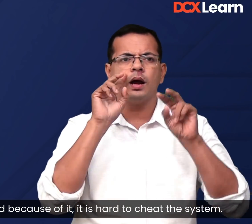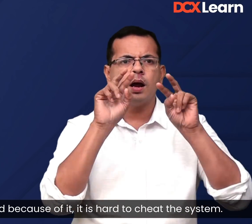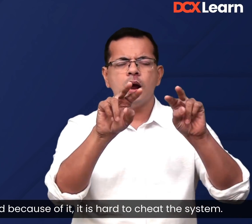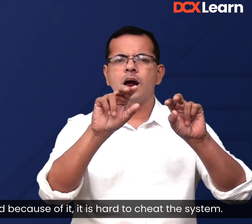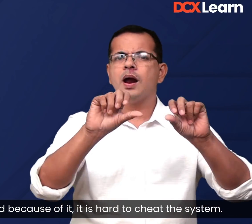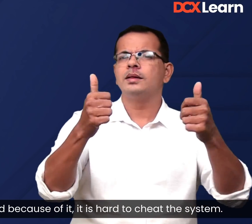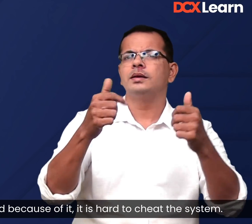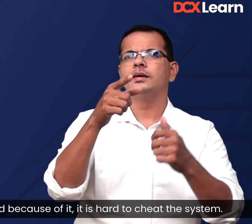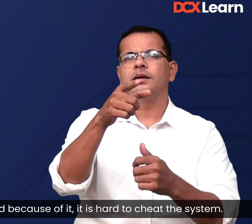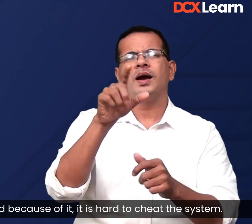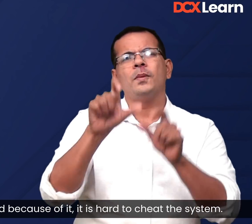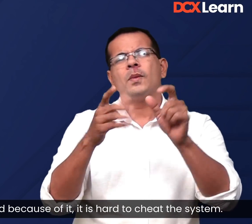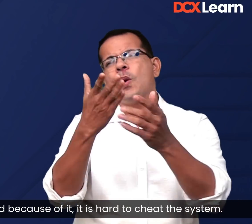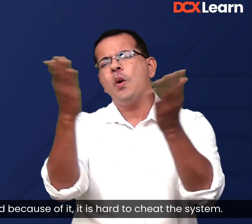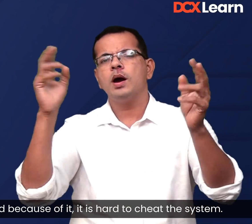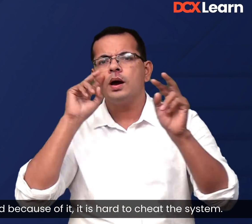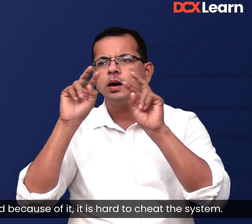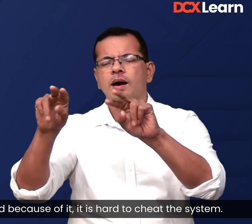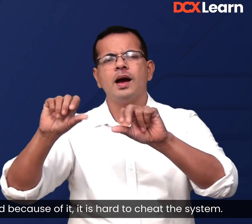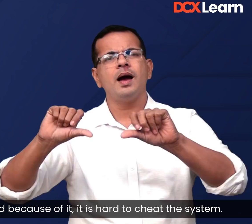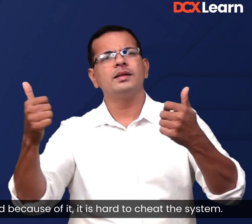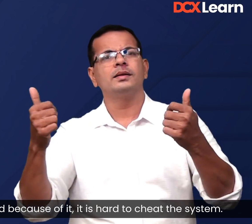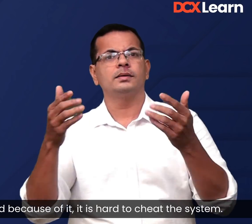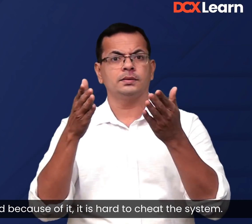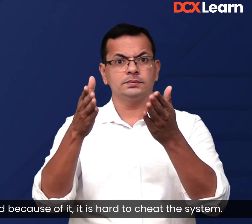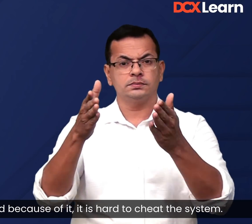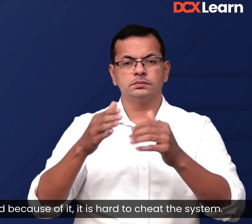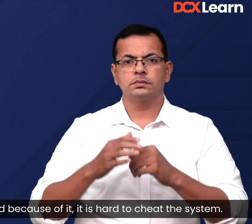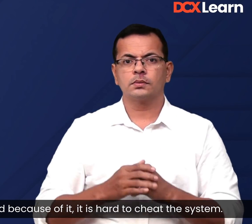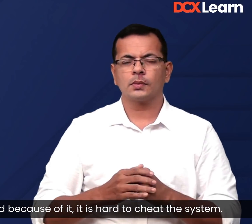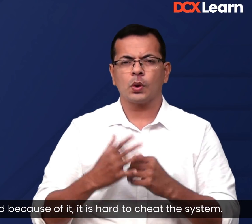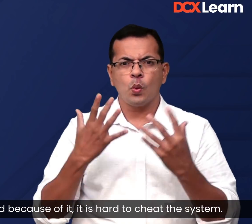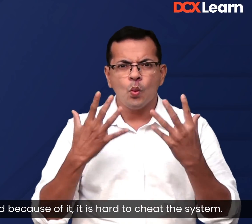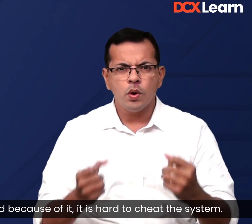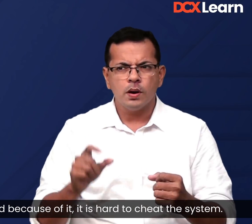everyone has access to it and because of it it is hard to cheat the system